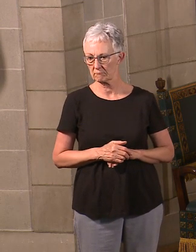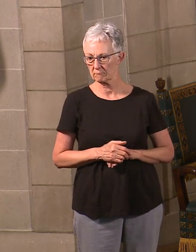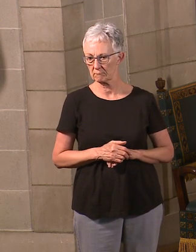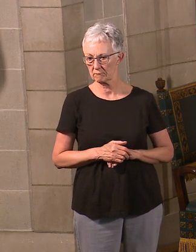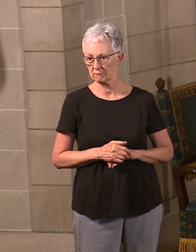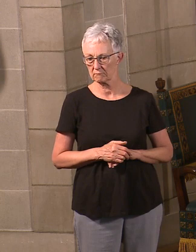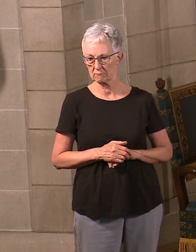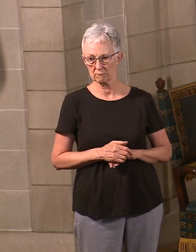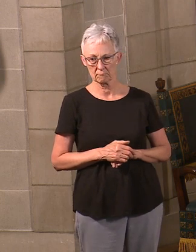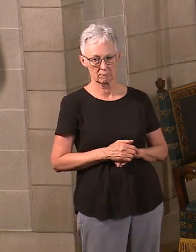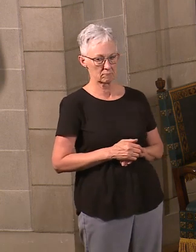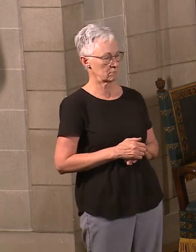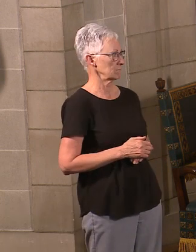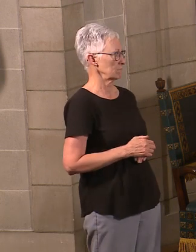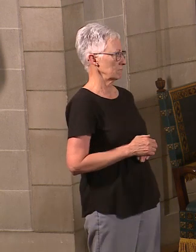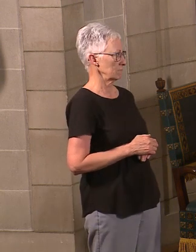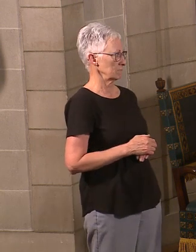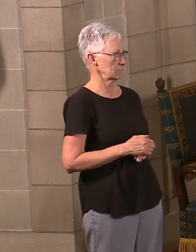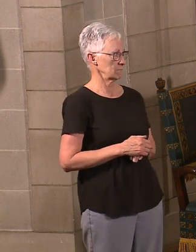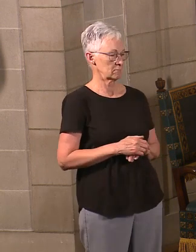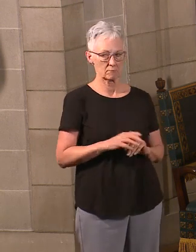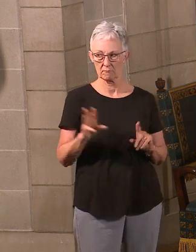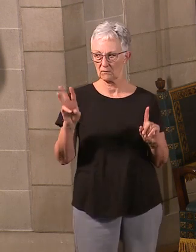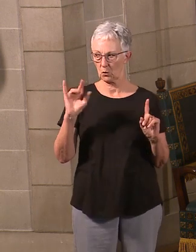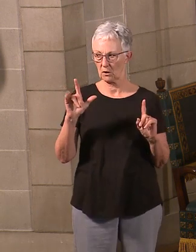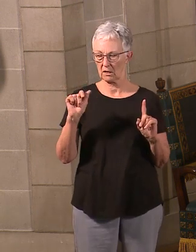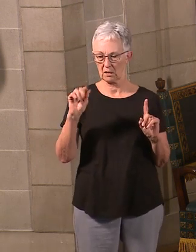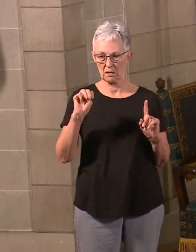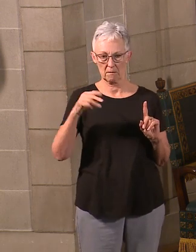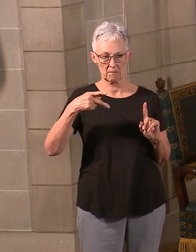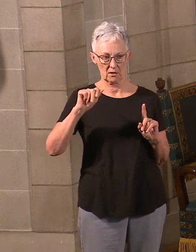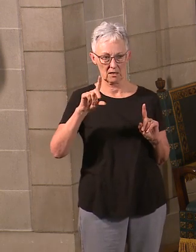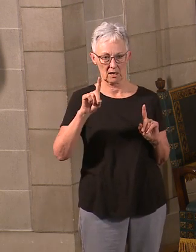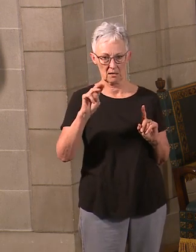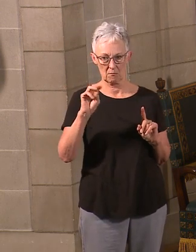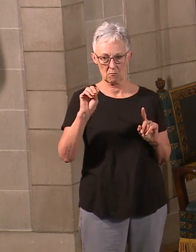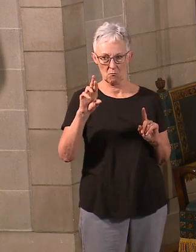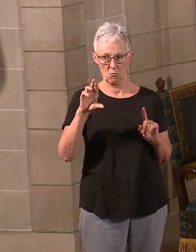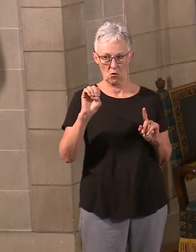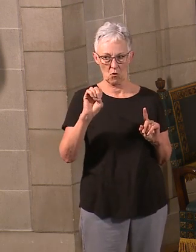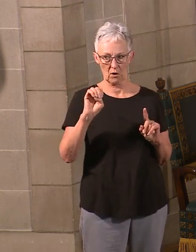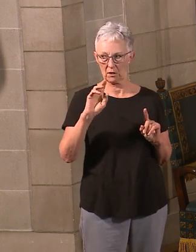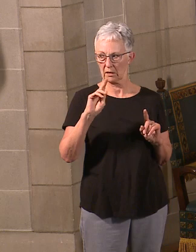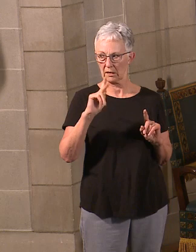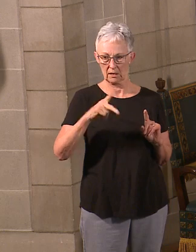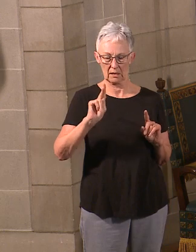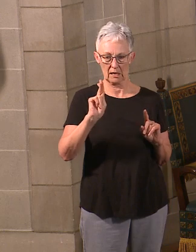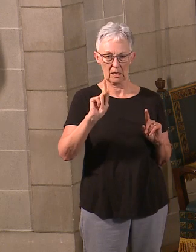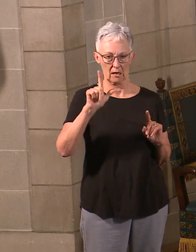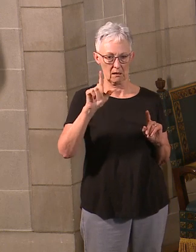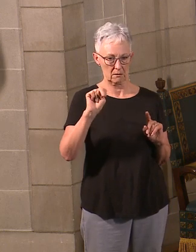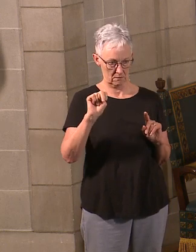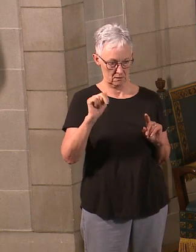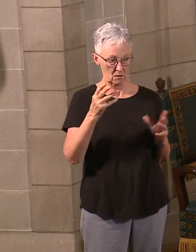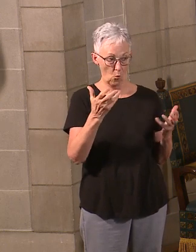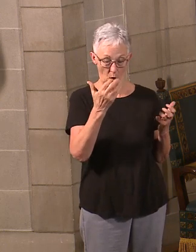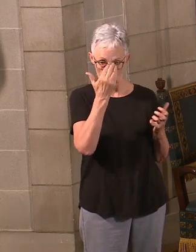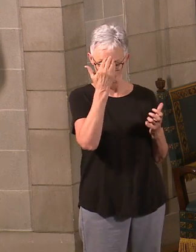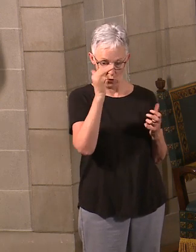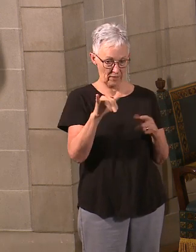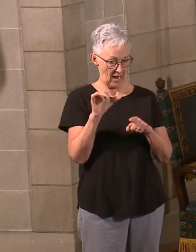executive order. So William Padmore with Padmore KLN wants to know if the SNAP modifications are being done by executive